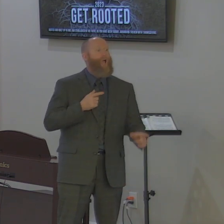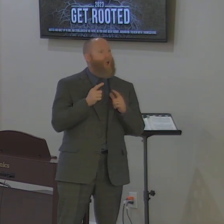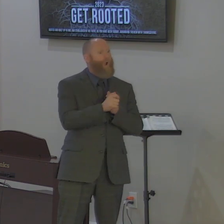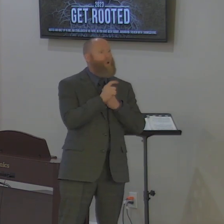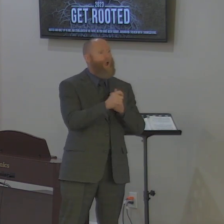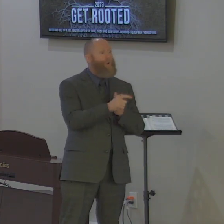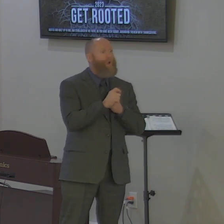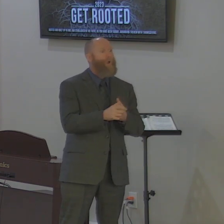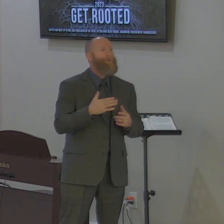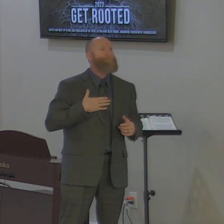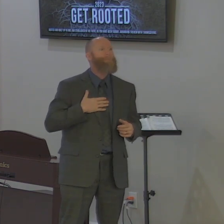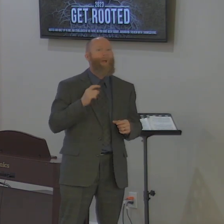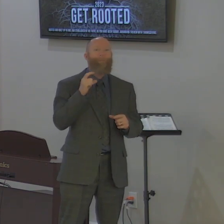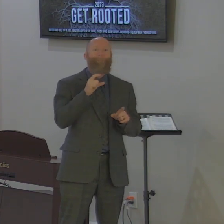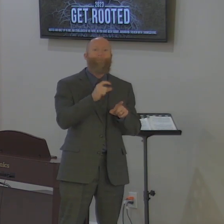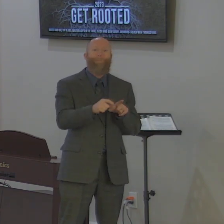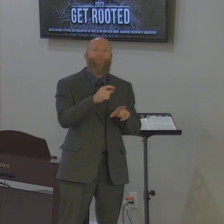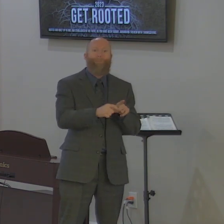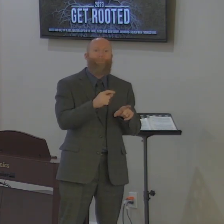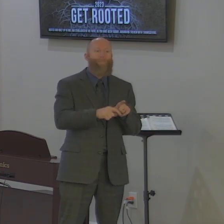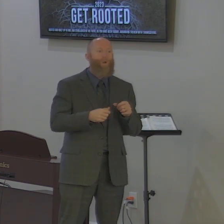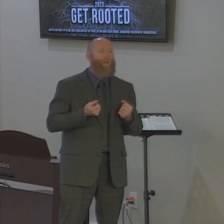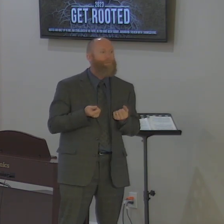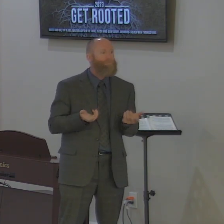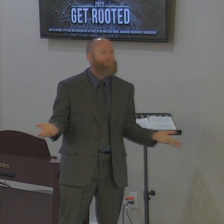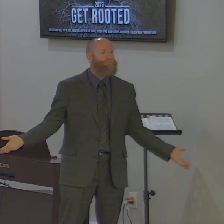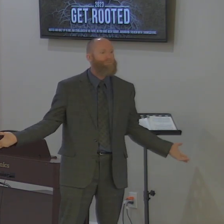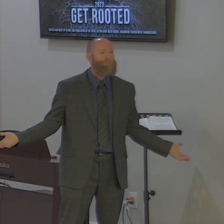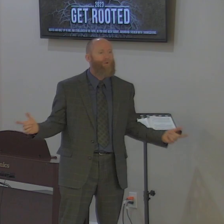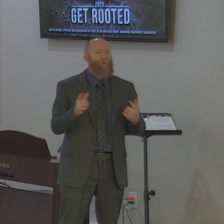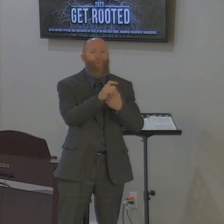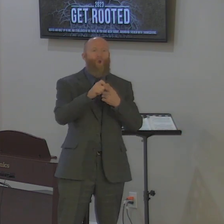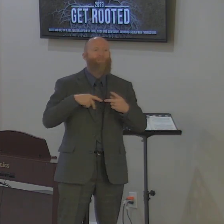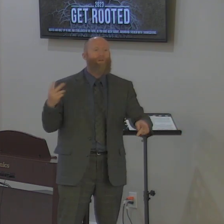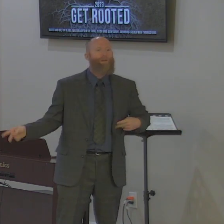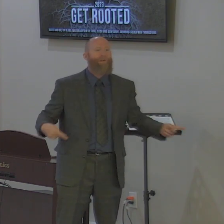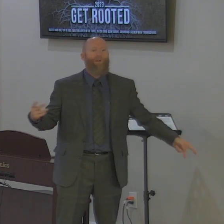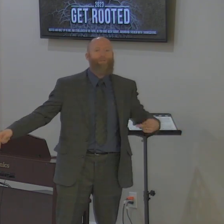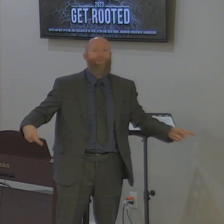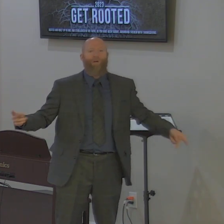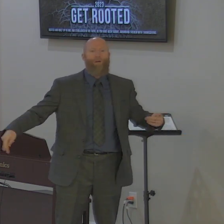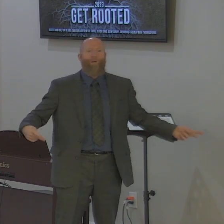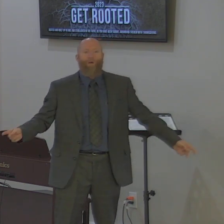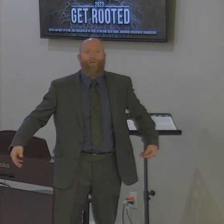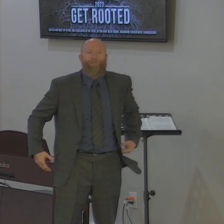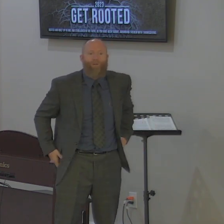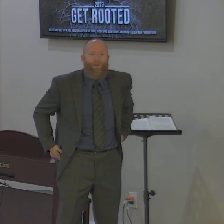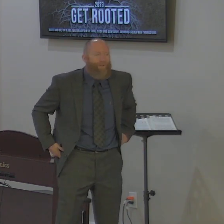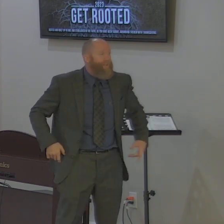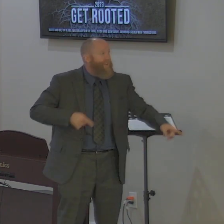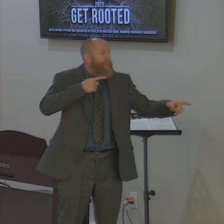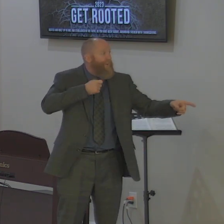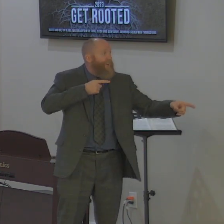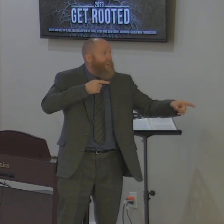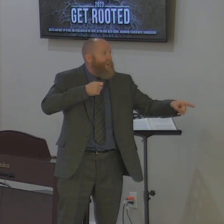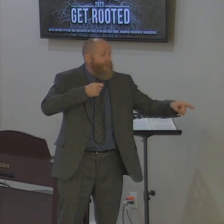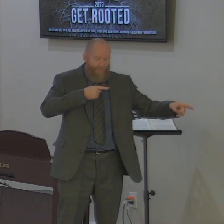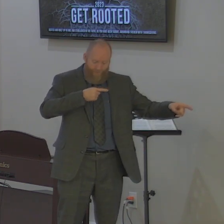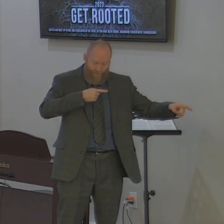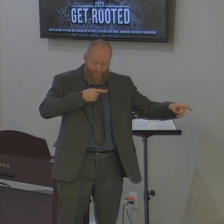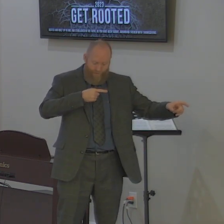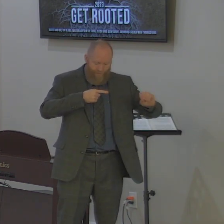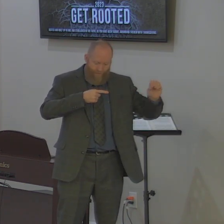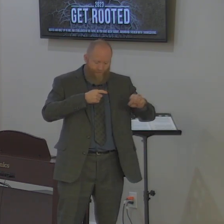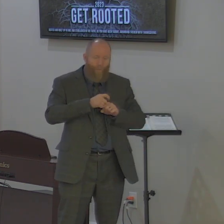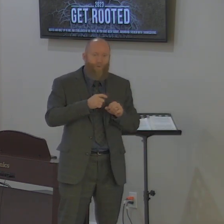ammo pack. I don't know why. I only had 4 rounds. I think it could hold 6, but I only had 4 rounds in there. And I click, click. Well, right then,